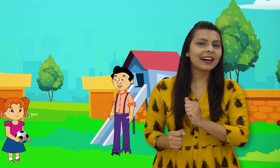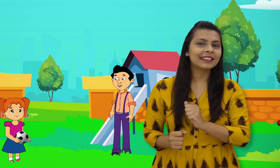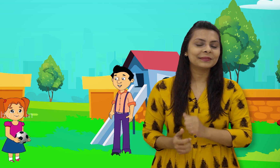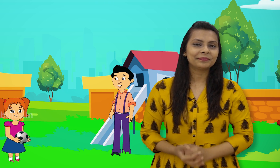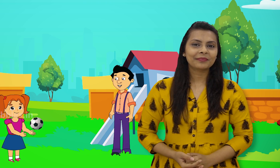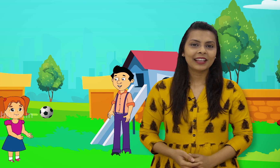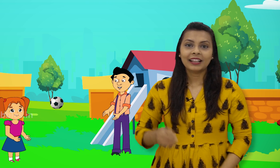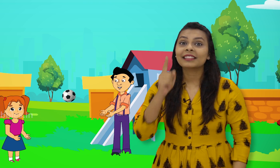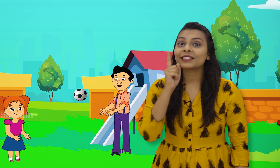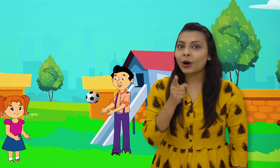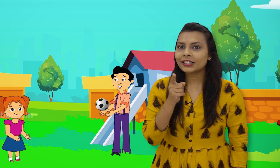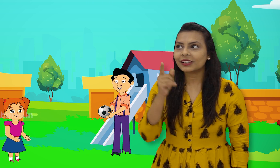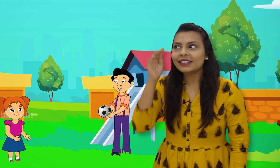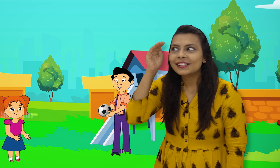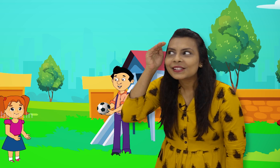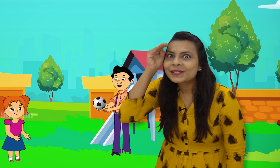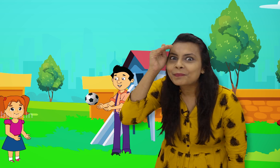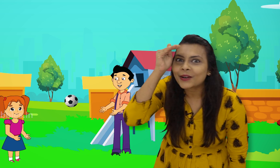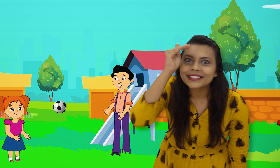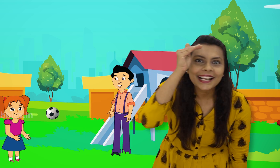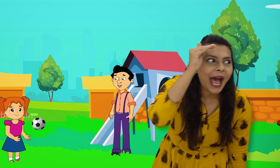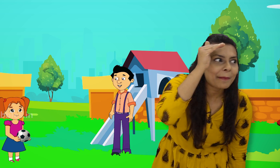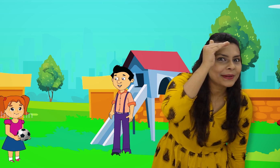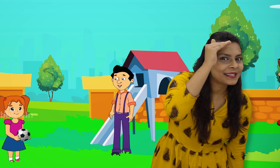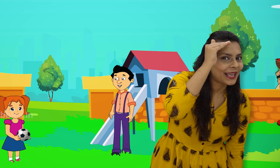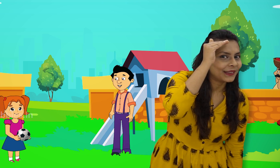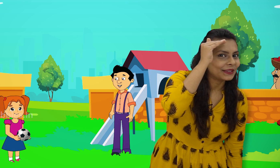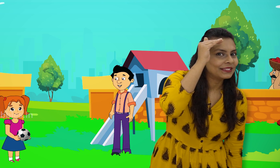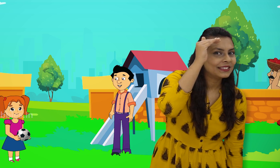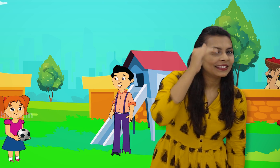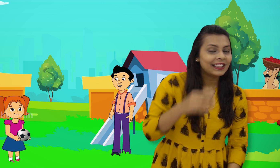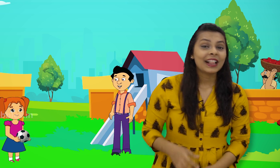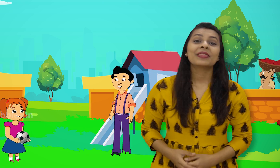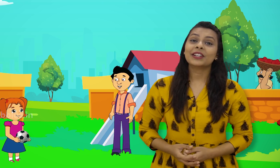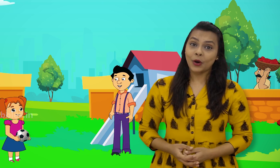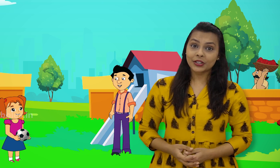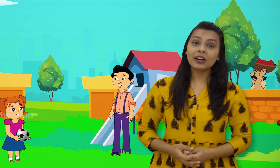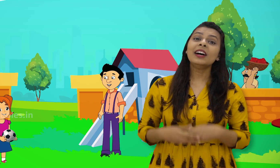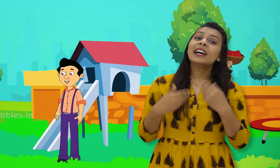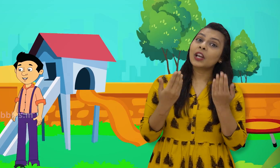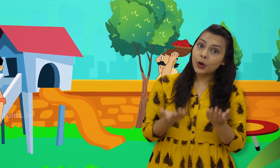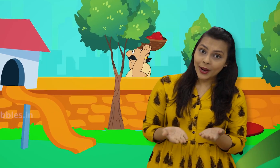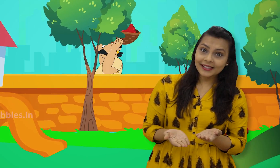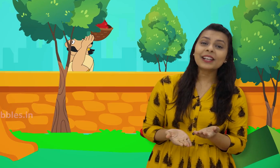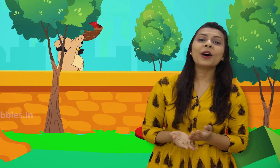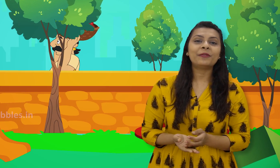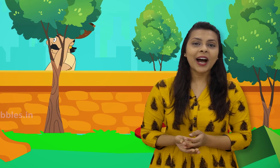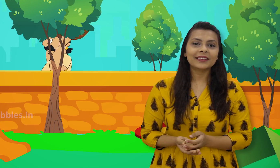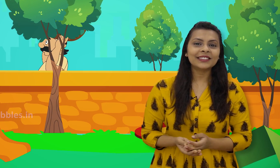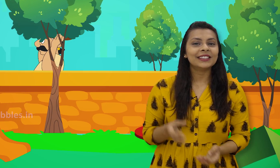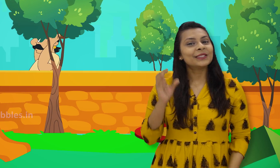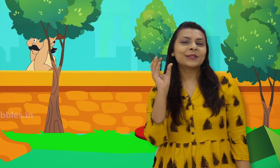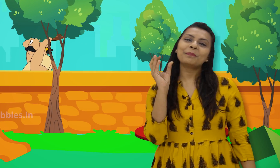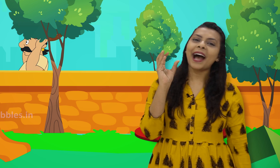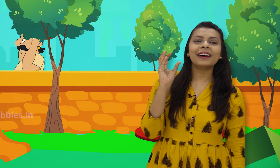a park. The daughter spotted an apple seller. The daughter requested her